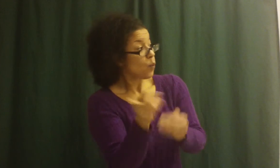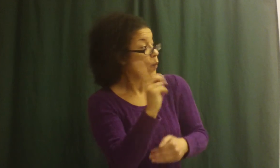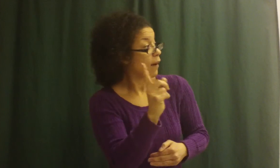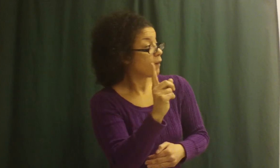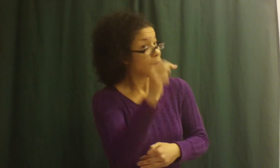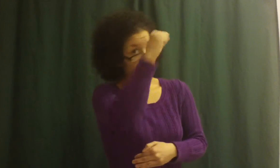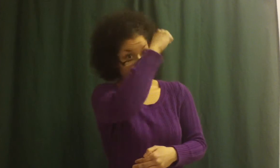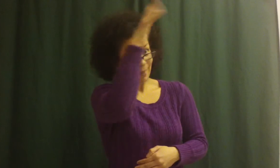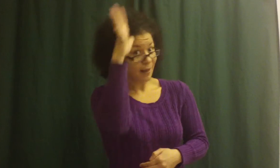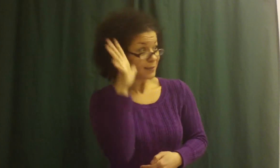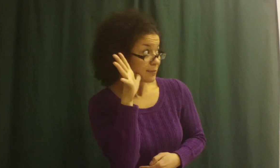ventured,